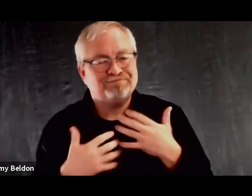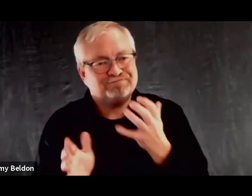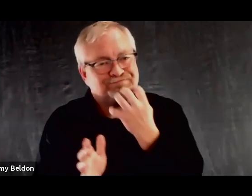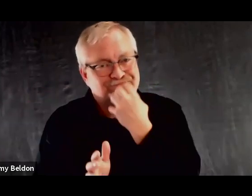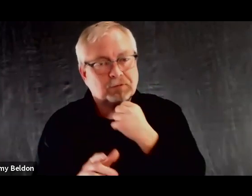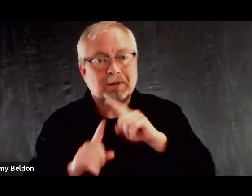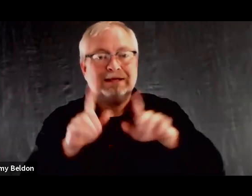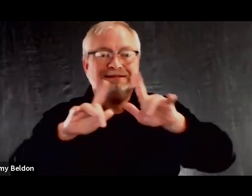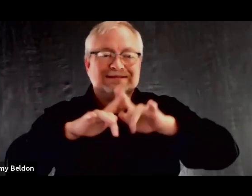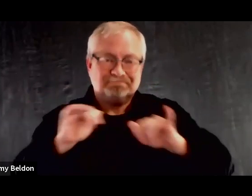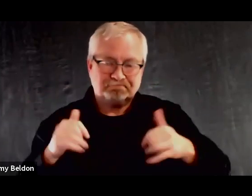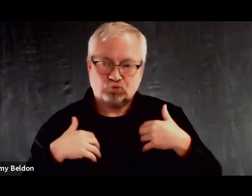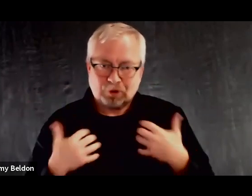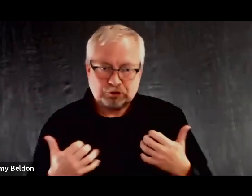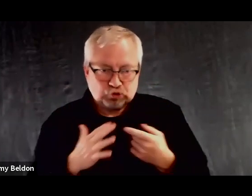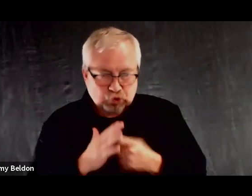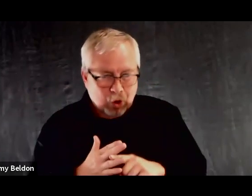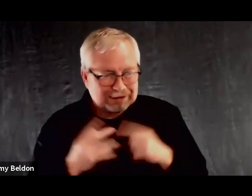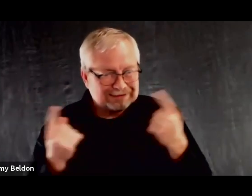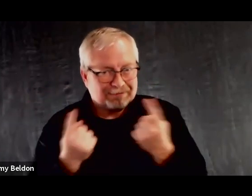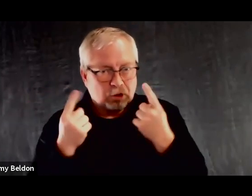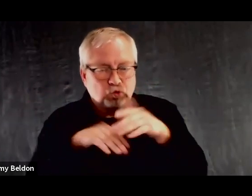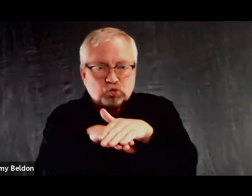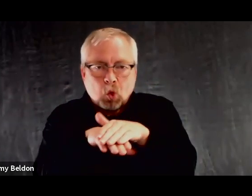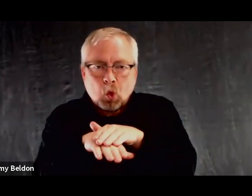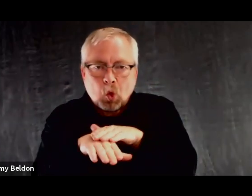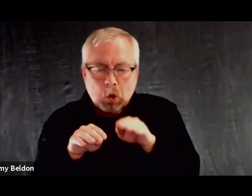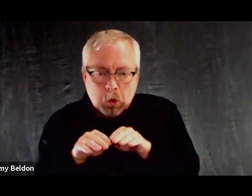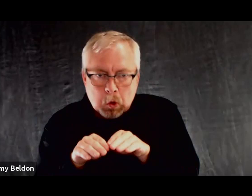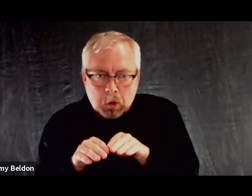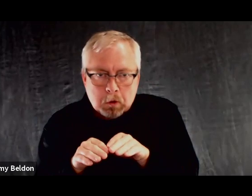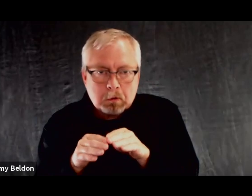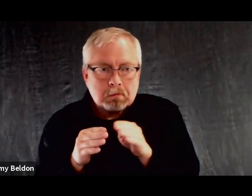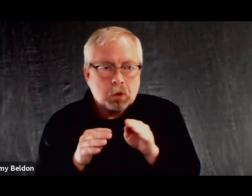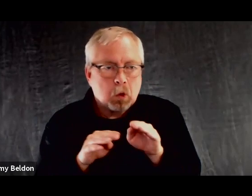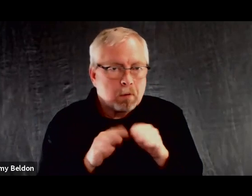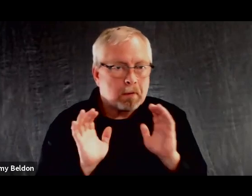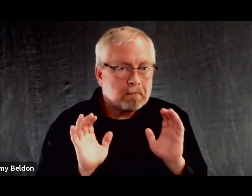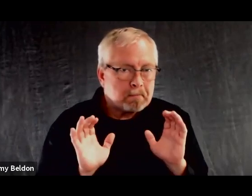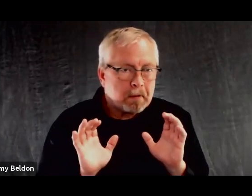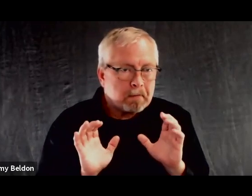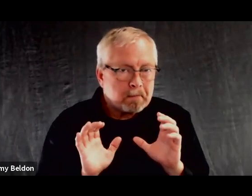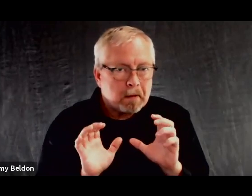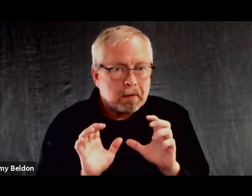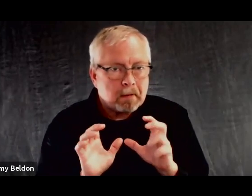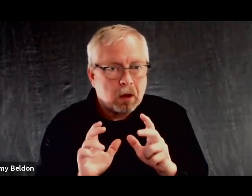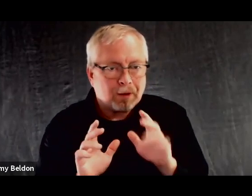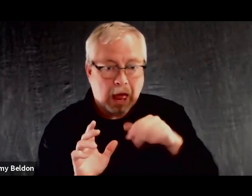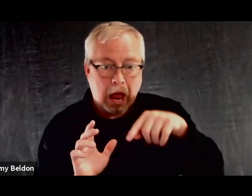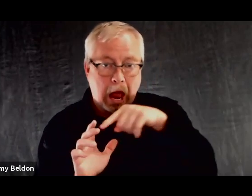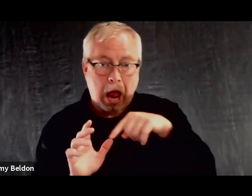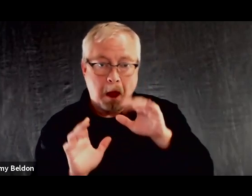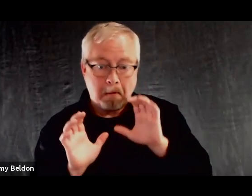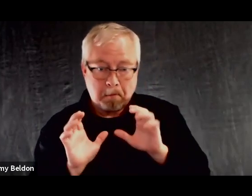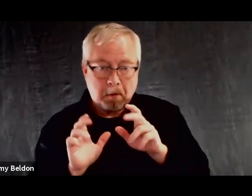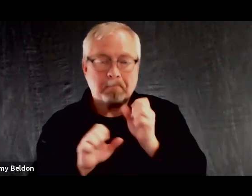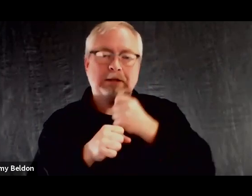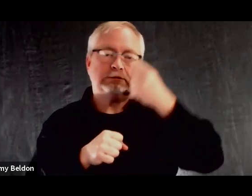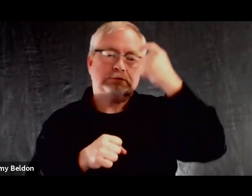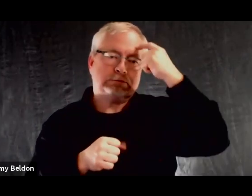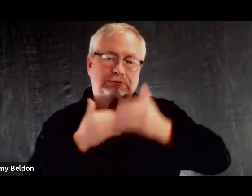gradually increase what activities make sense? It sounds like an evasive answer, I realize, but it's just there are so many variables to